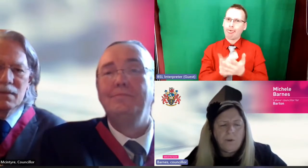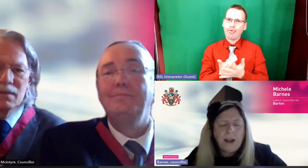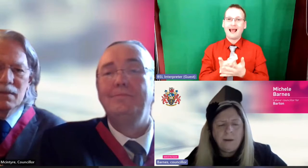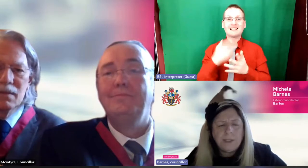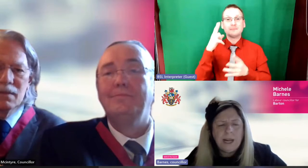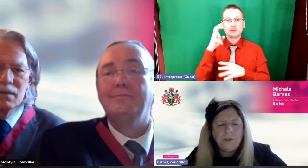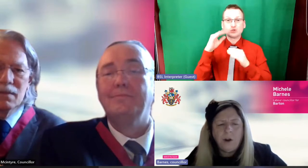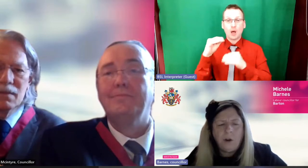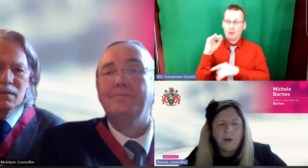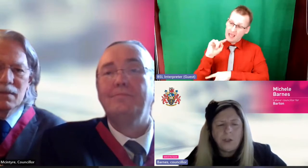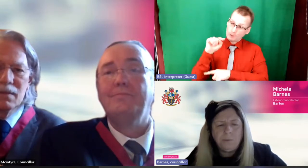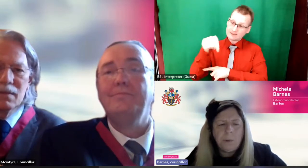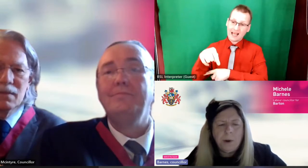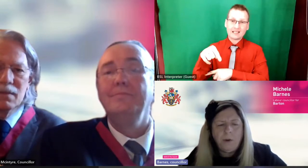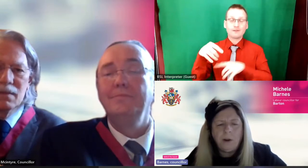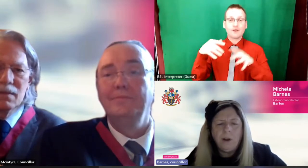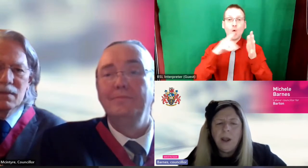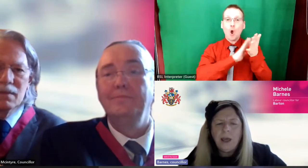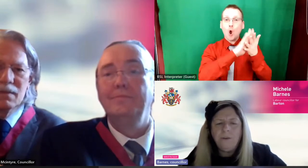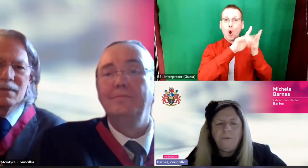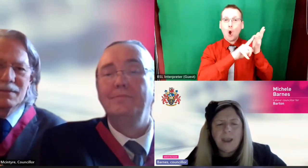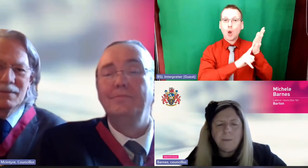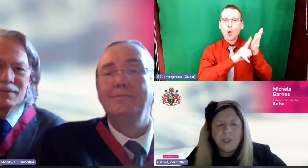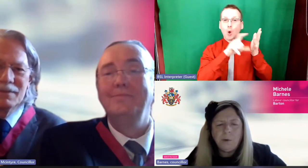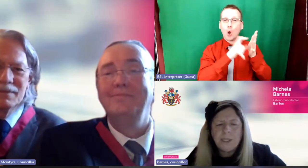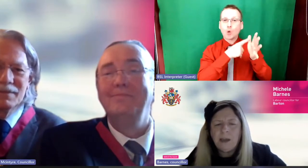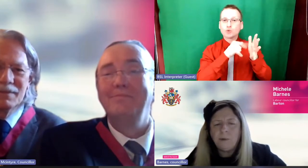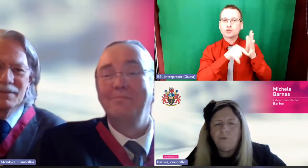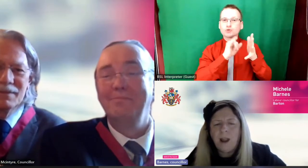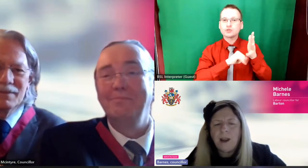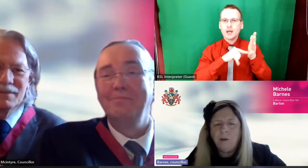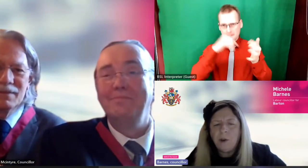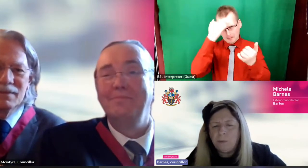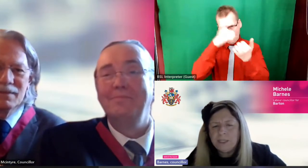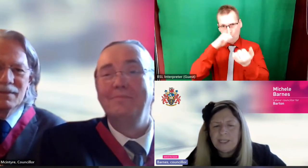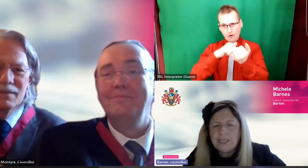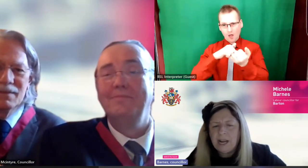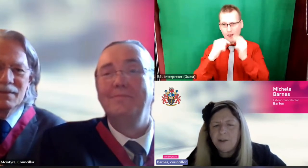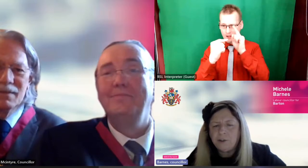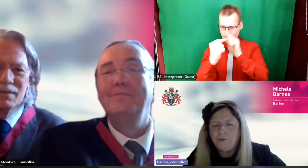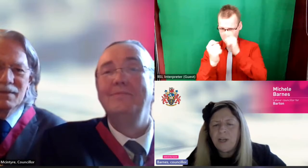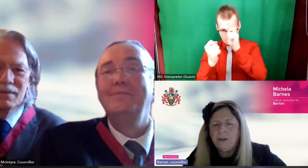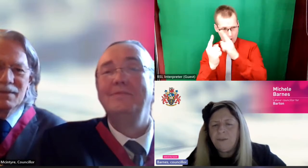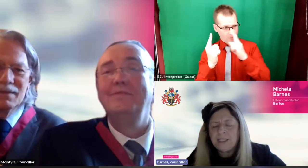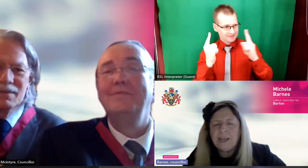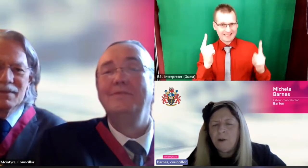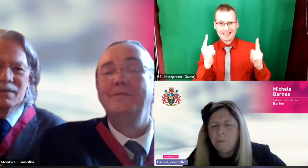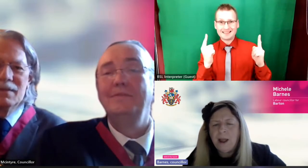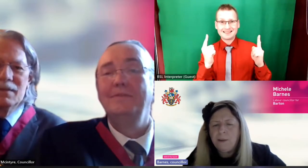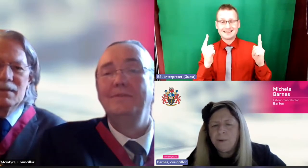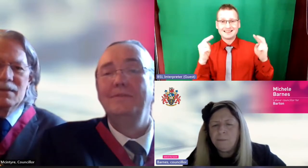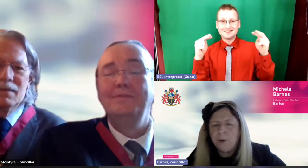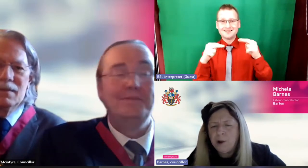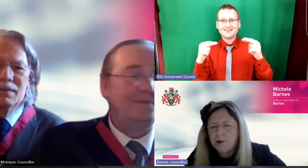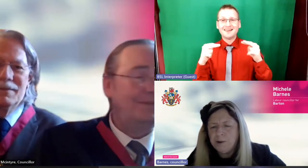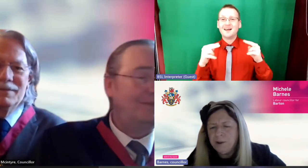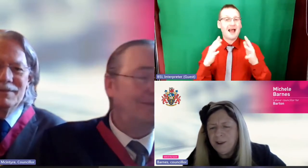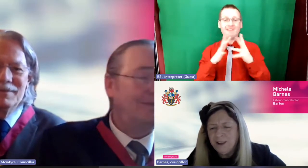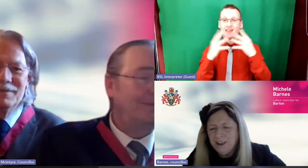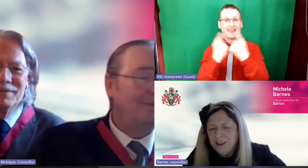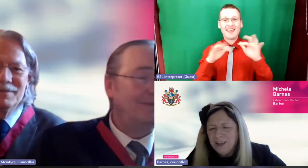stop was right outside the Holocaust Memorial and the famous hotel was right on the opposite side of the street facing our apartment